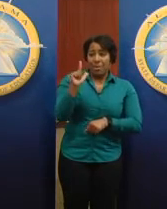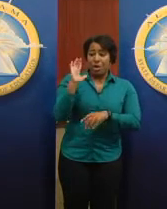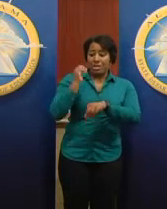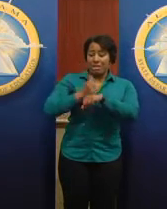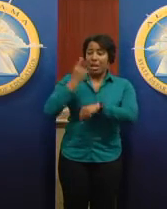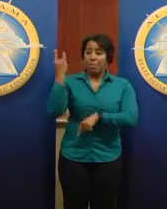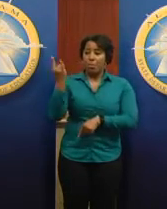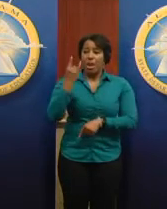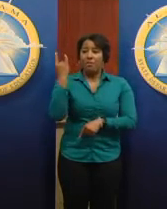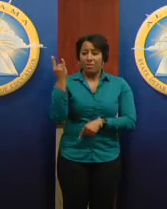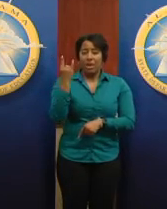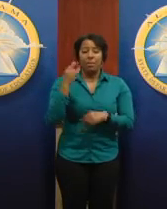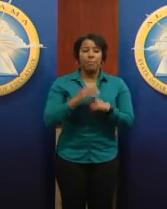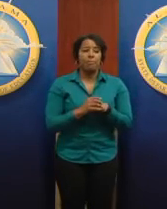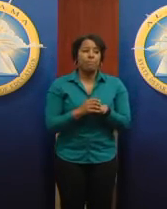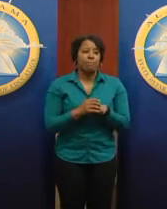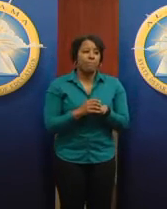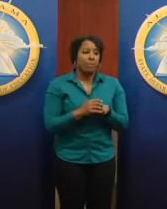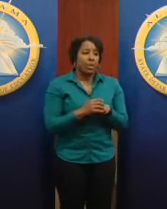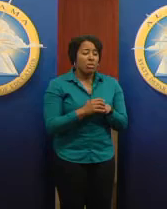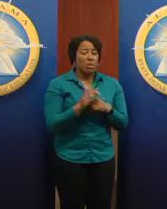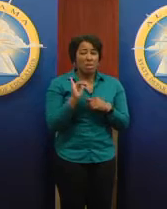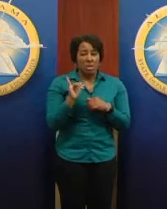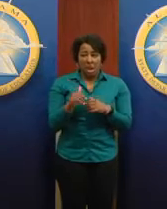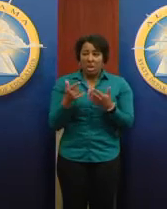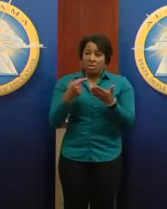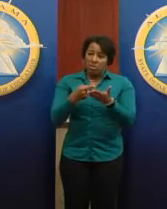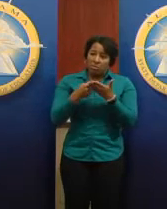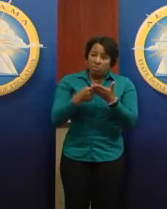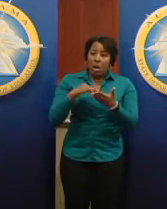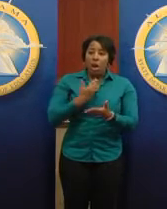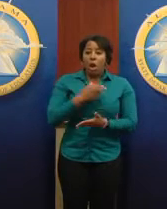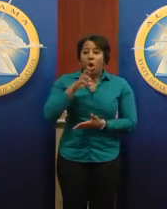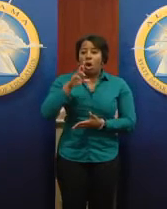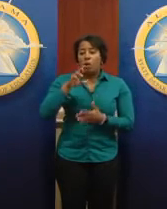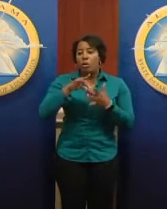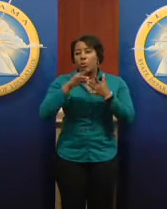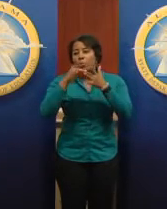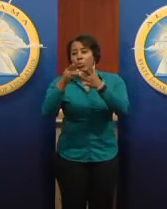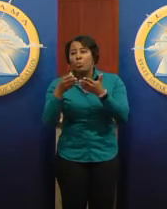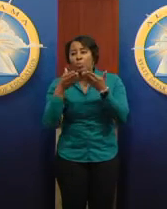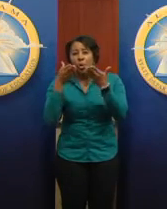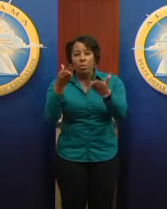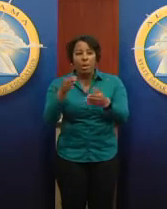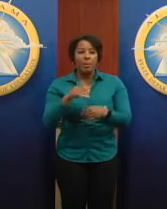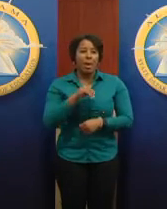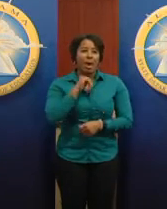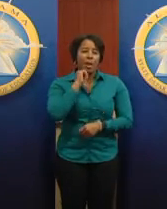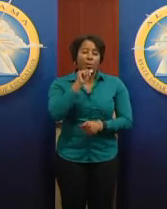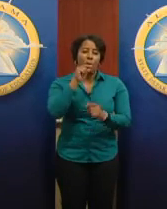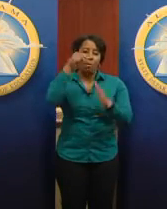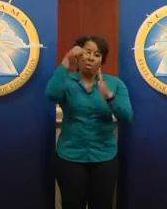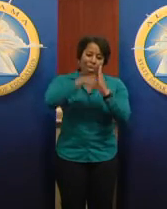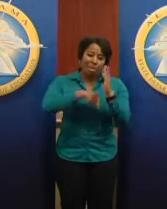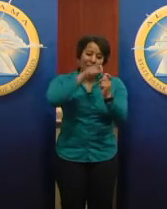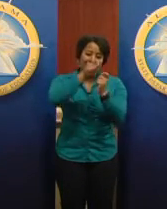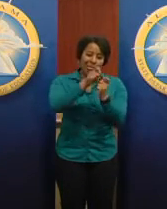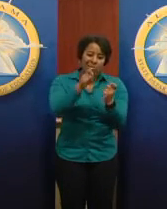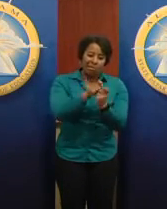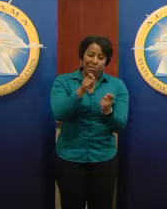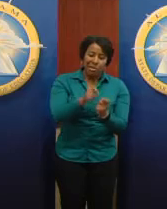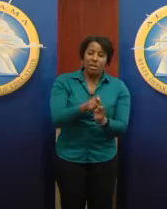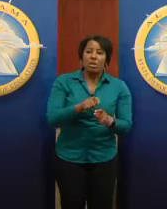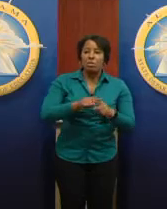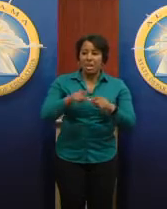So that goes through our roadmap. I won't bore you and go into the details again, but it's available on our